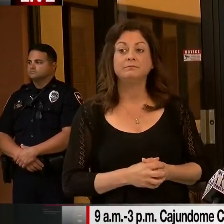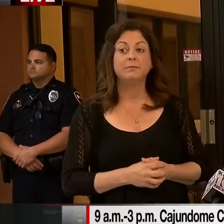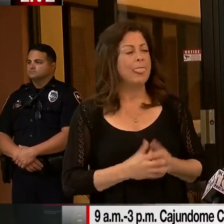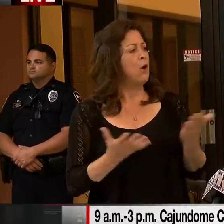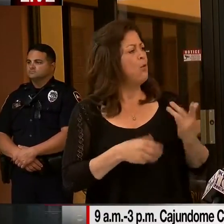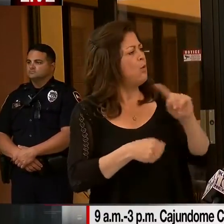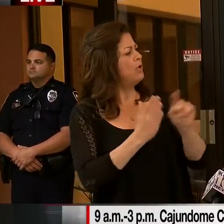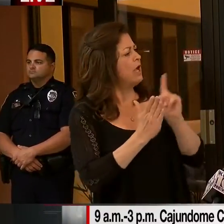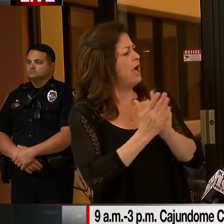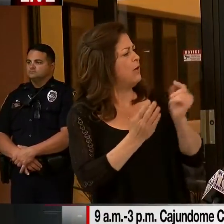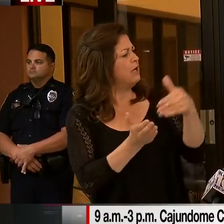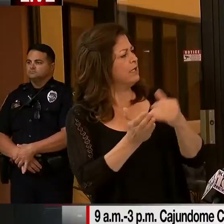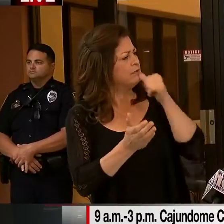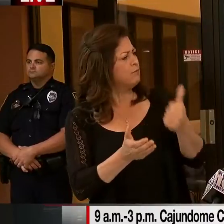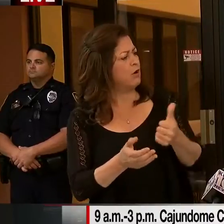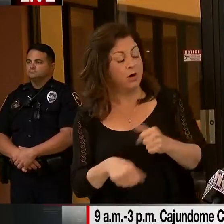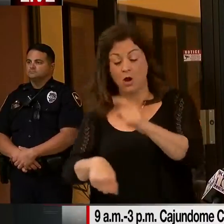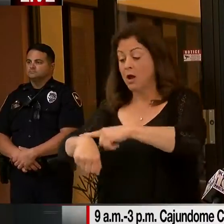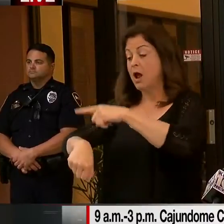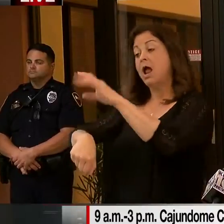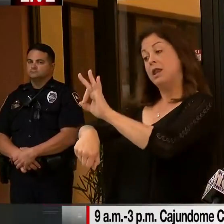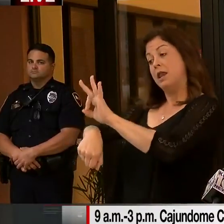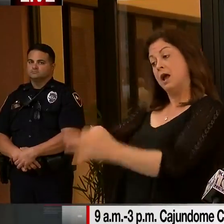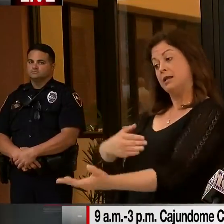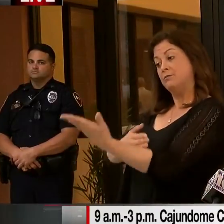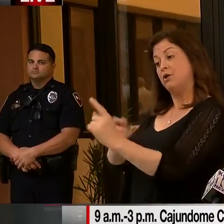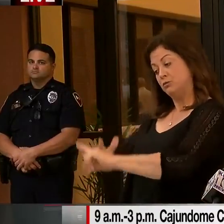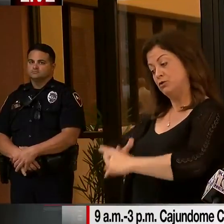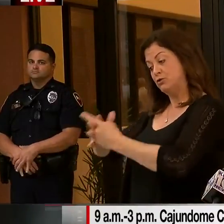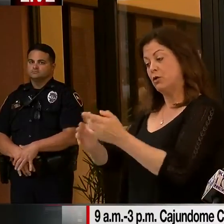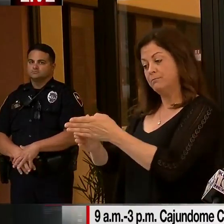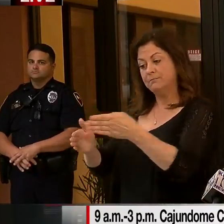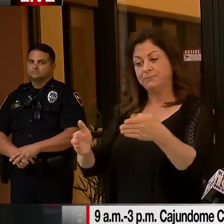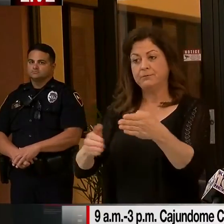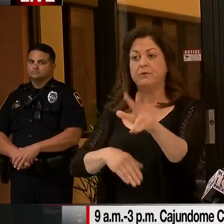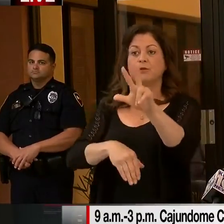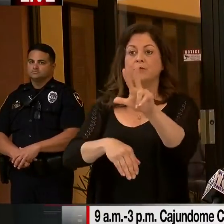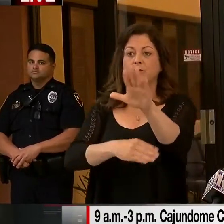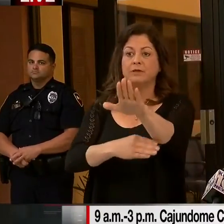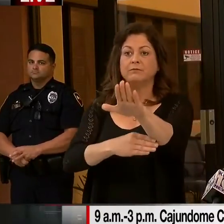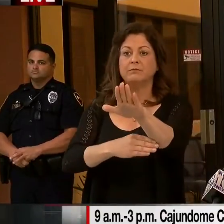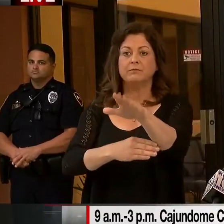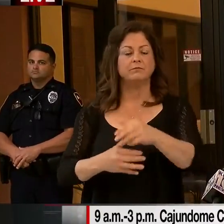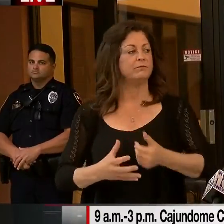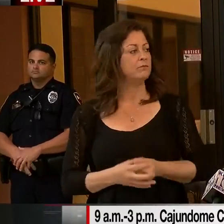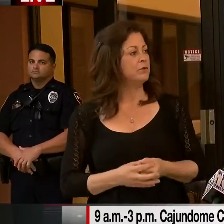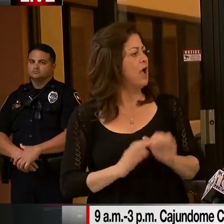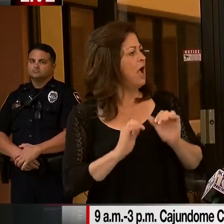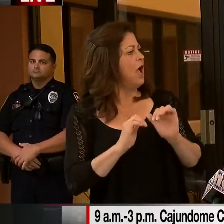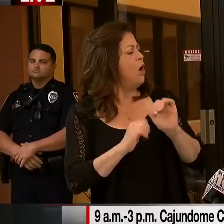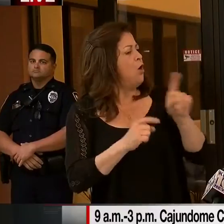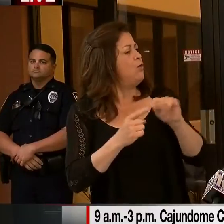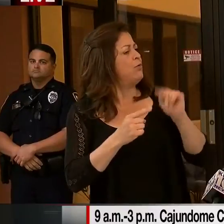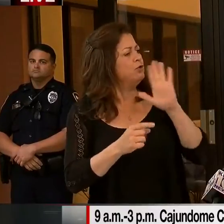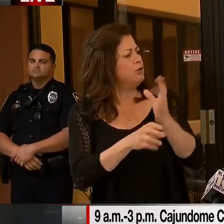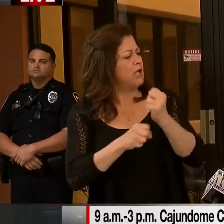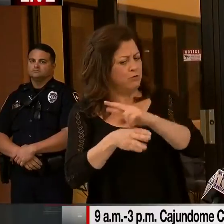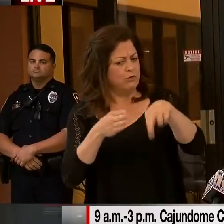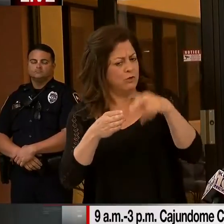9 a.m. to 3 p.m. And at what point are you all expecting some of these results to come back? I know y'all were saying Tuesday,